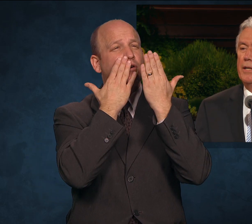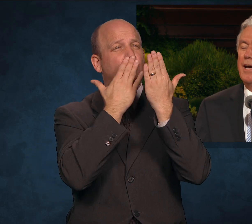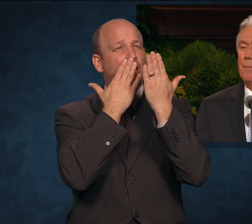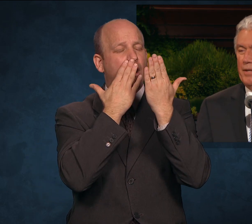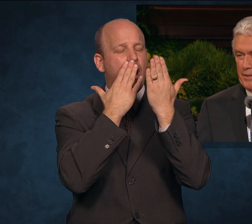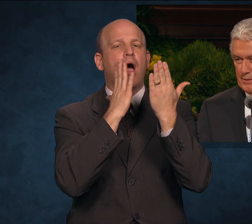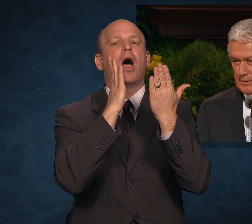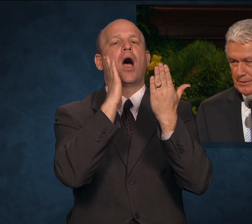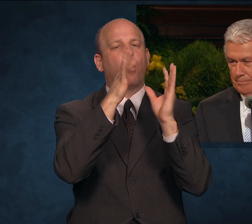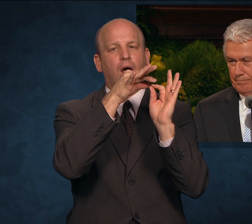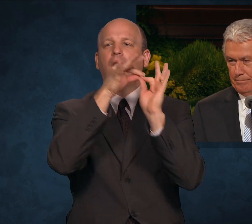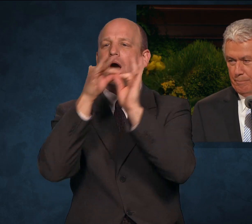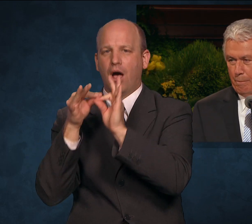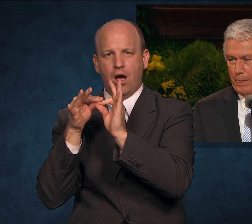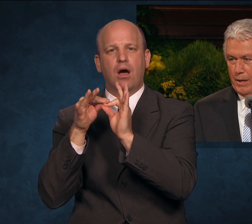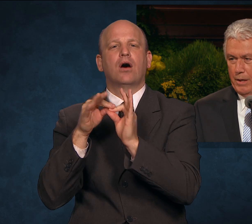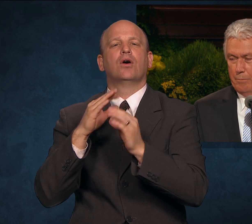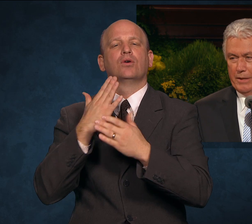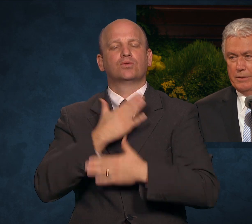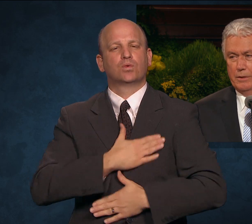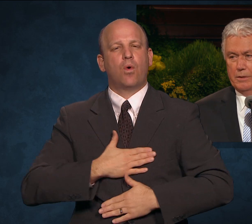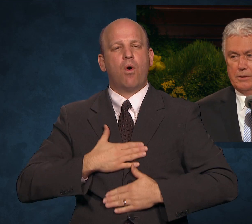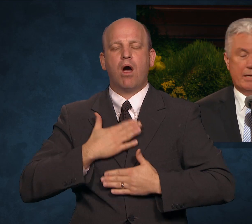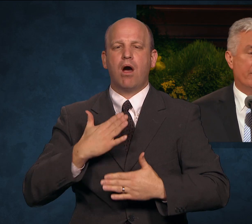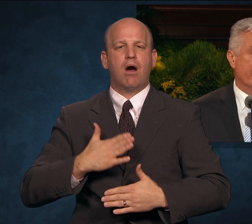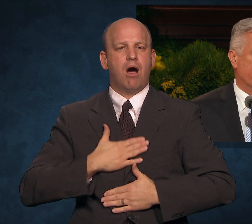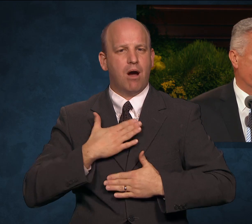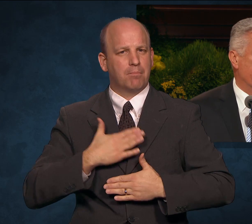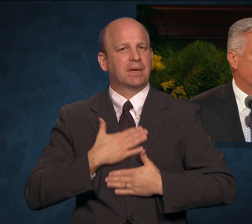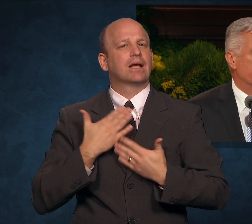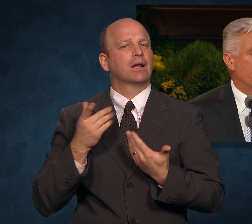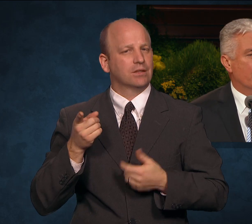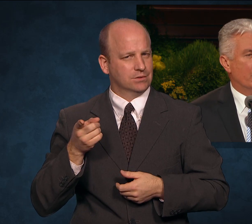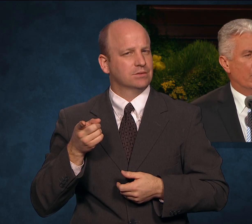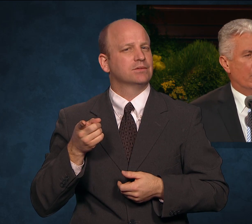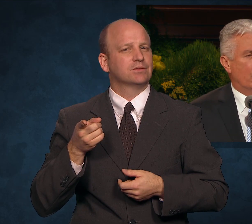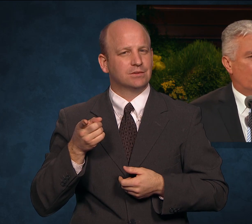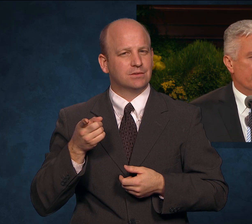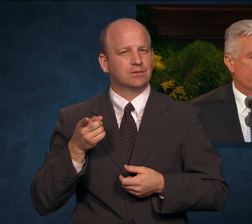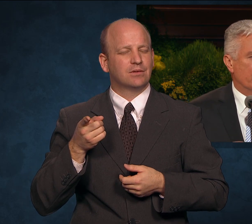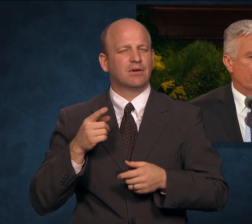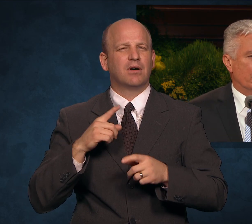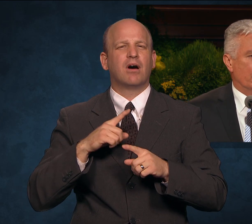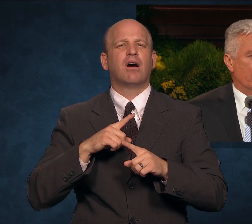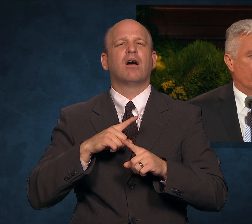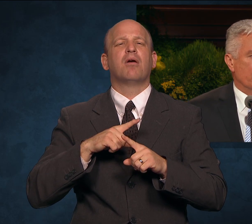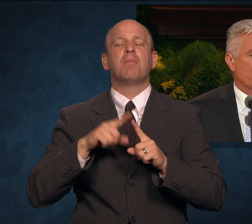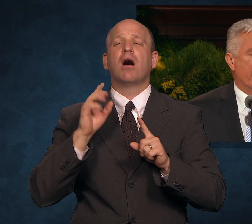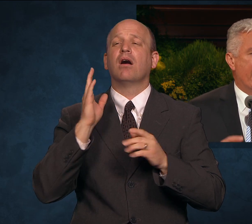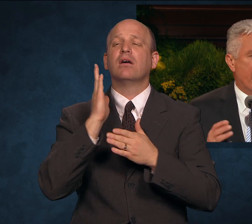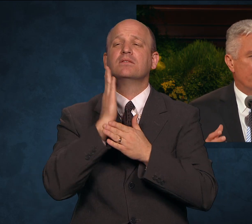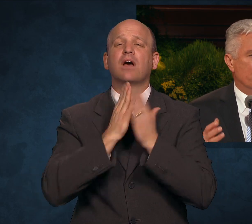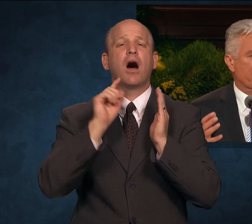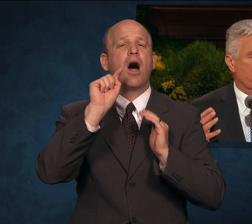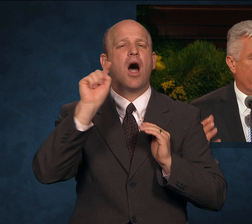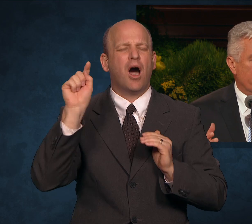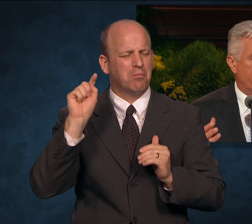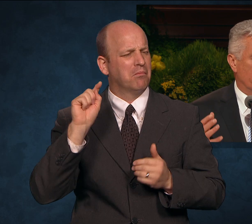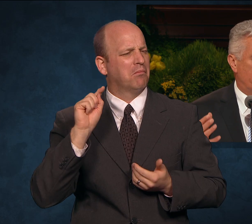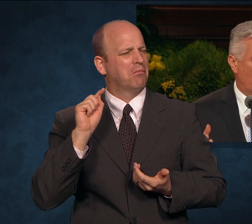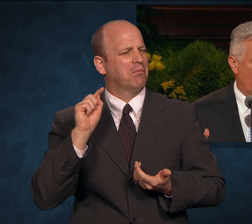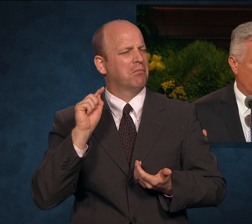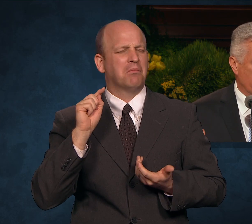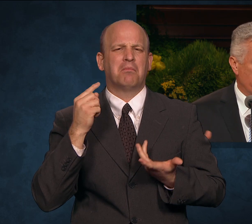and great happiness but some might say what do I have to be